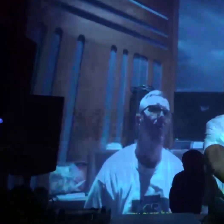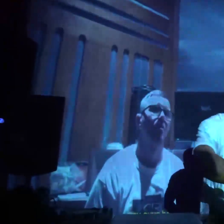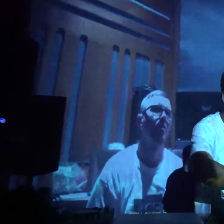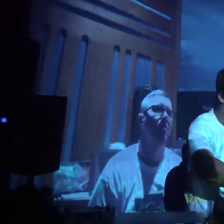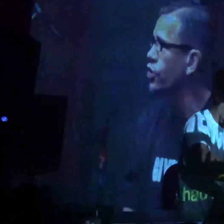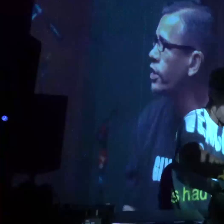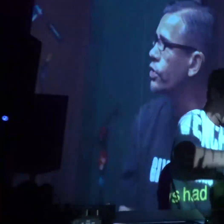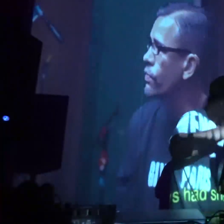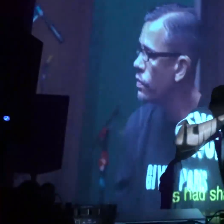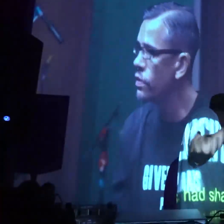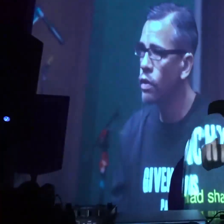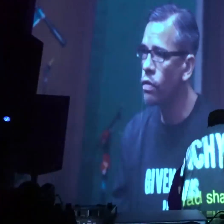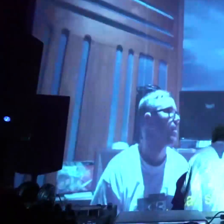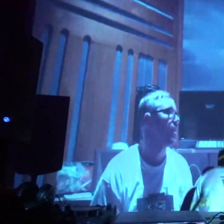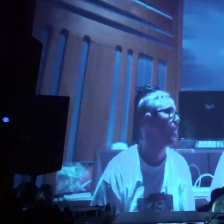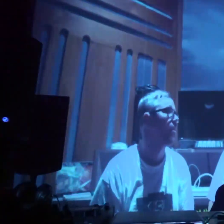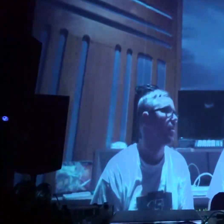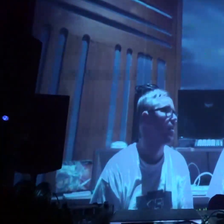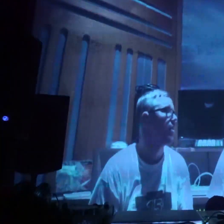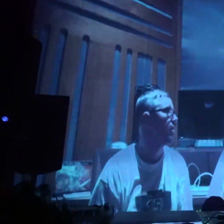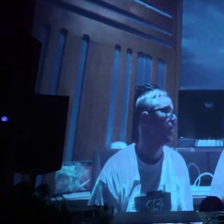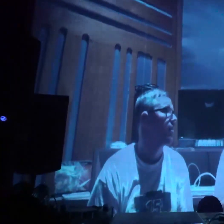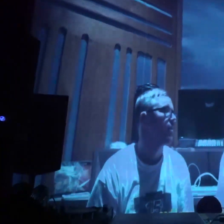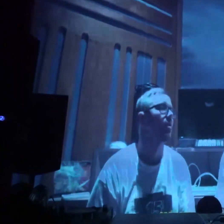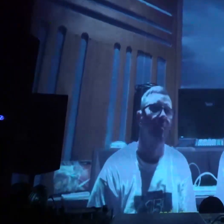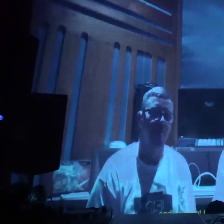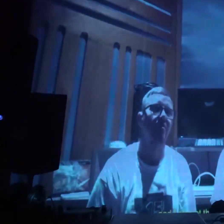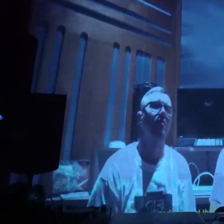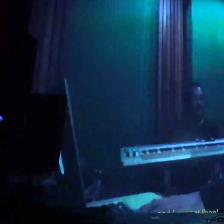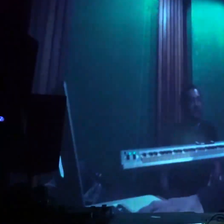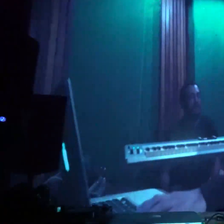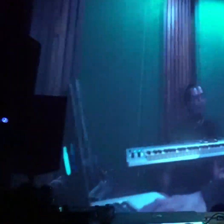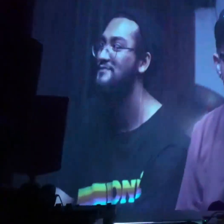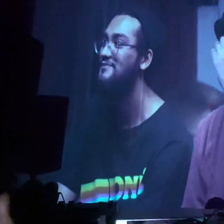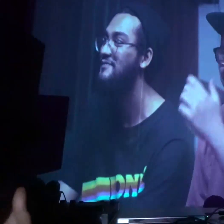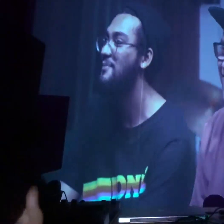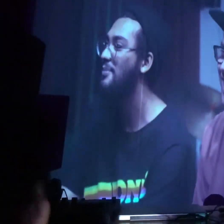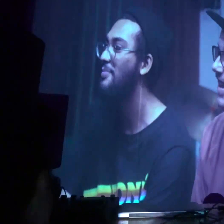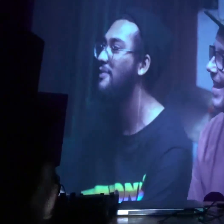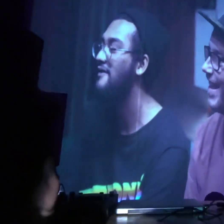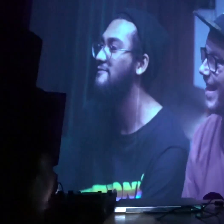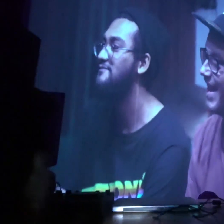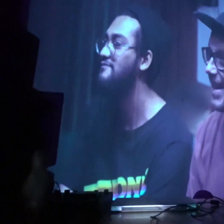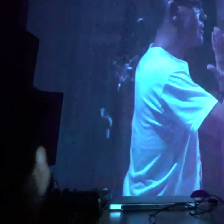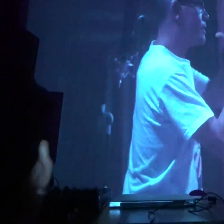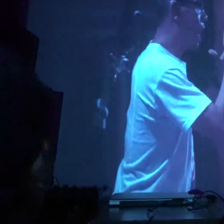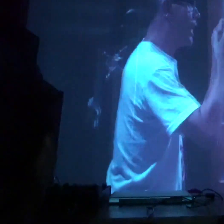have shared so much knowledge with me and I cannot thank you enough.